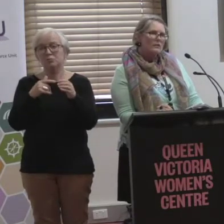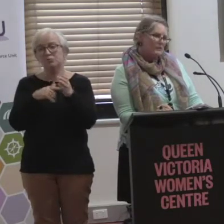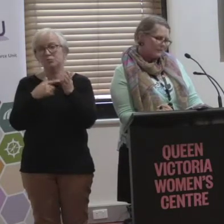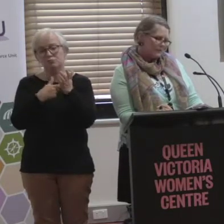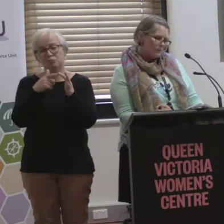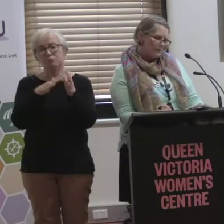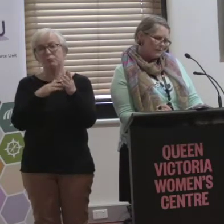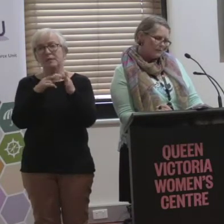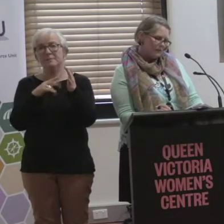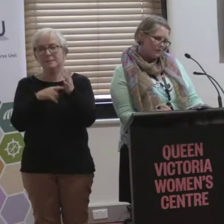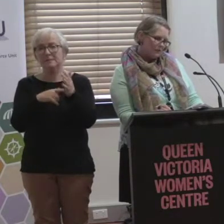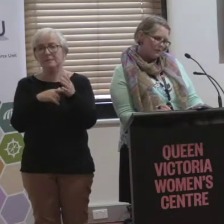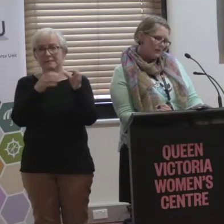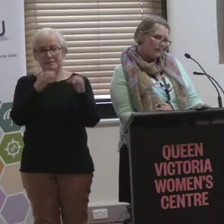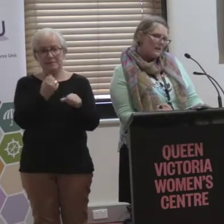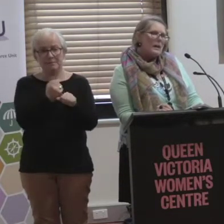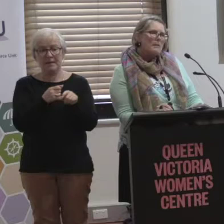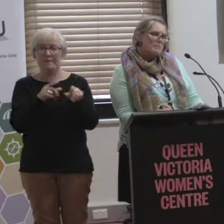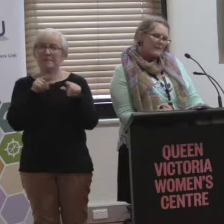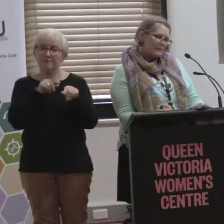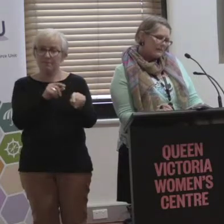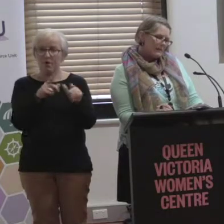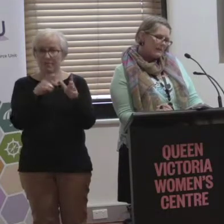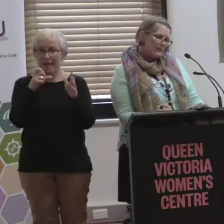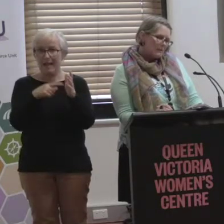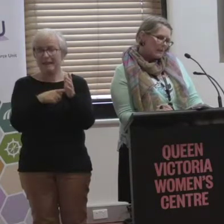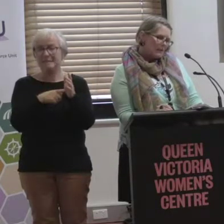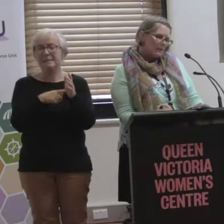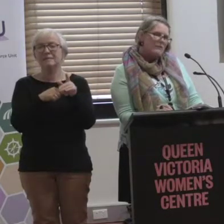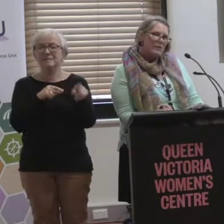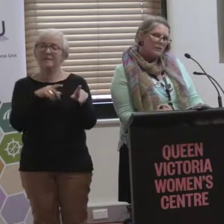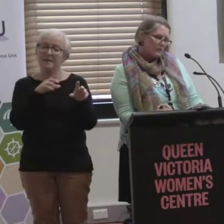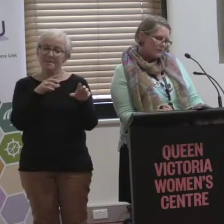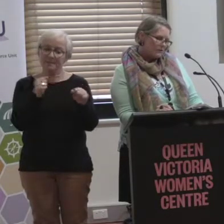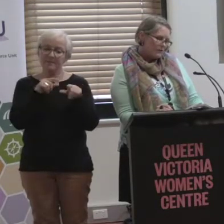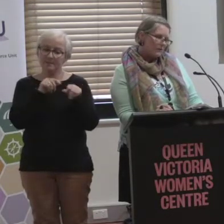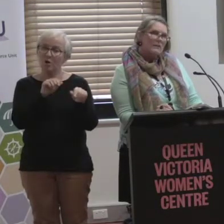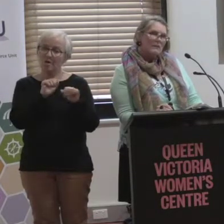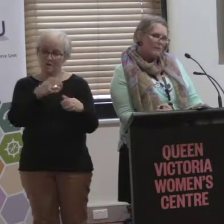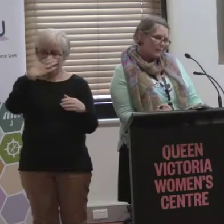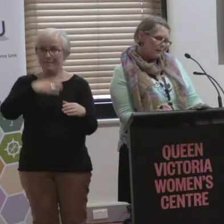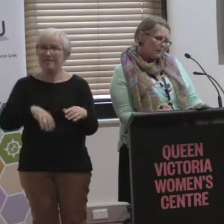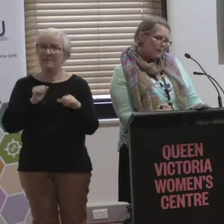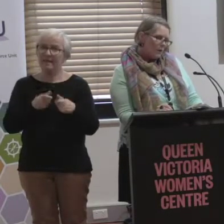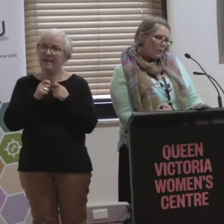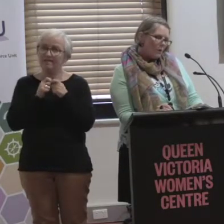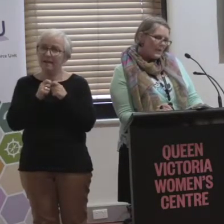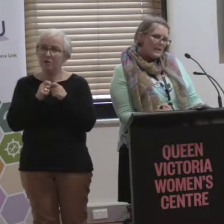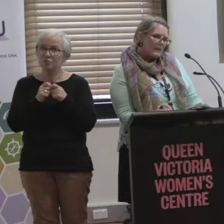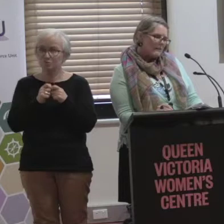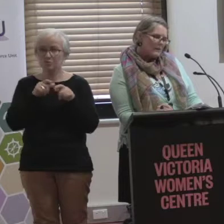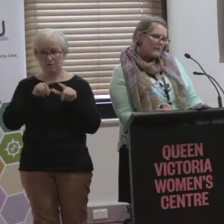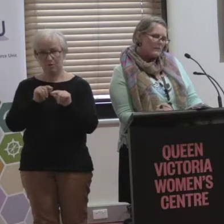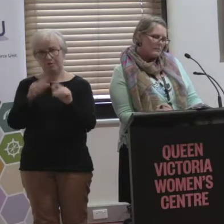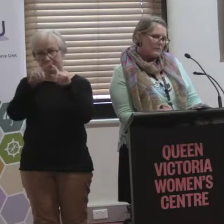follow Section 61 of the legislation and must consider the patient's values directive, if there is one, or